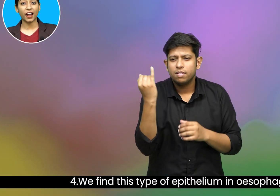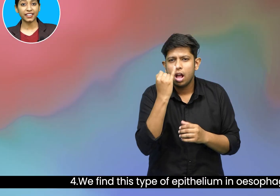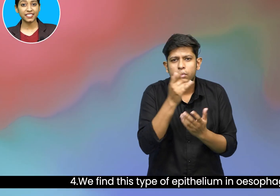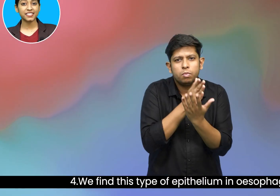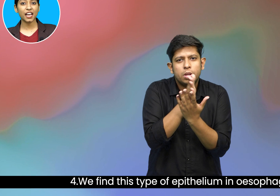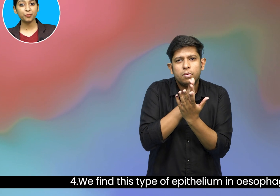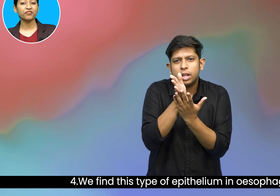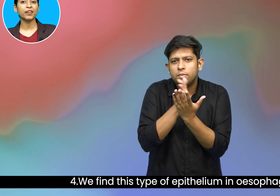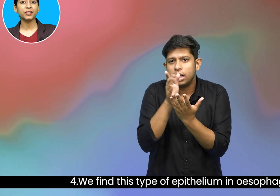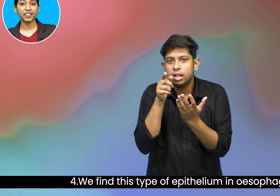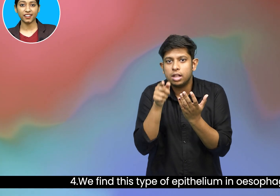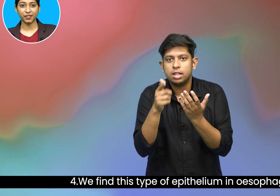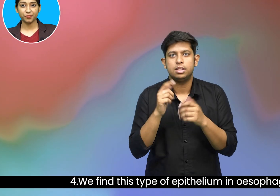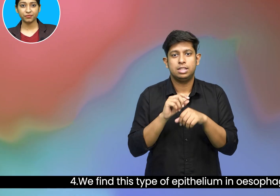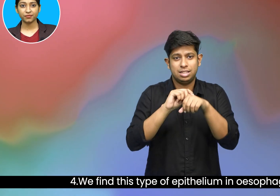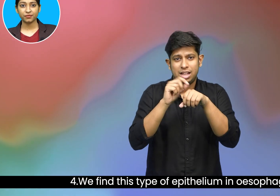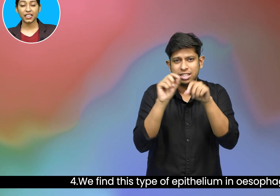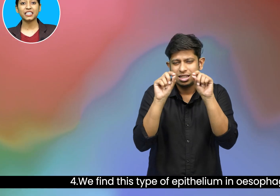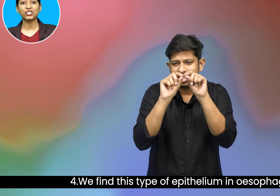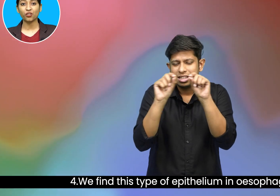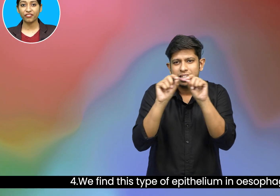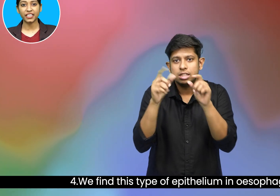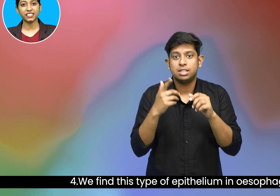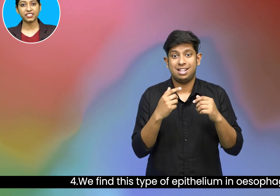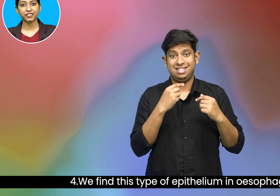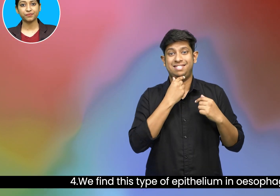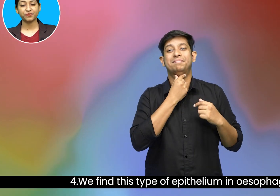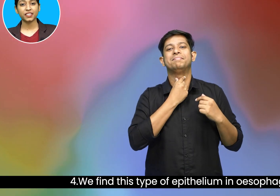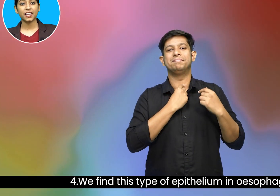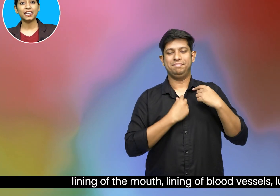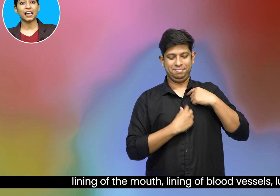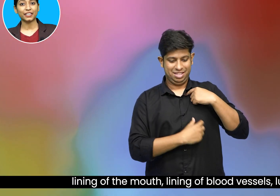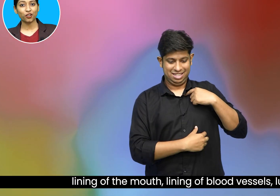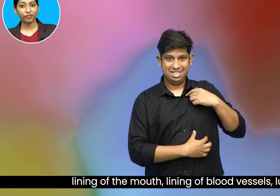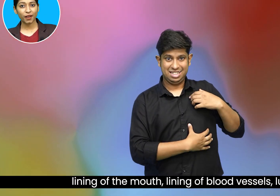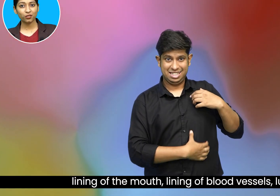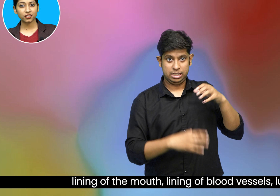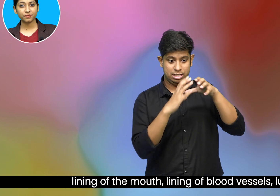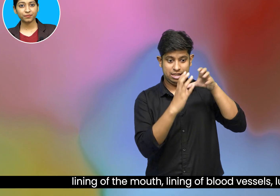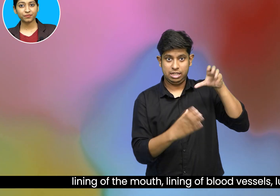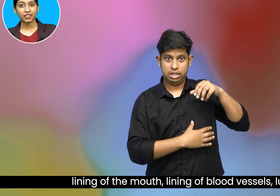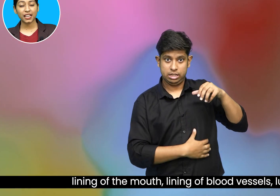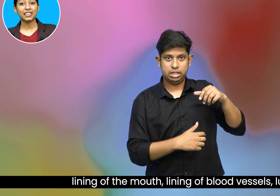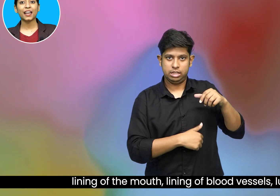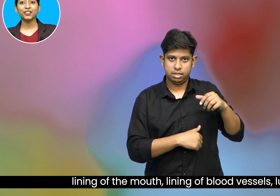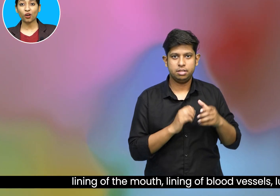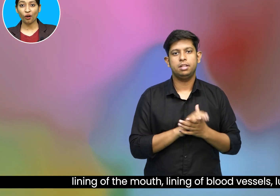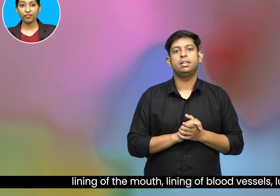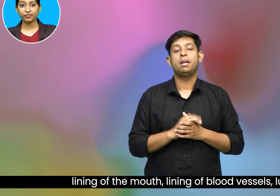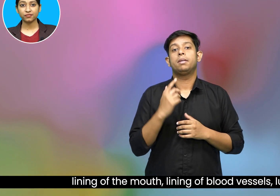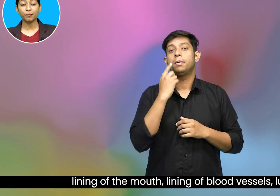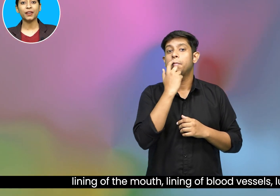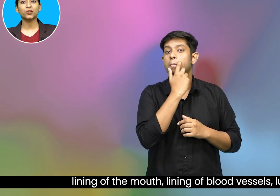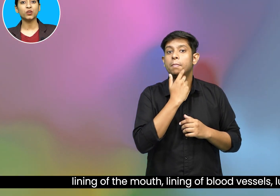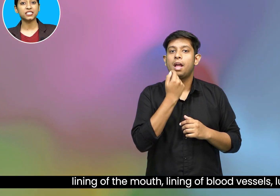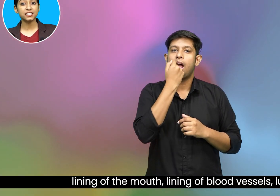We find this type of epithelium in esophagus, lining of mouth, lining